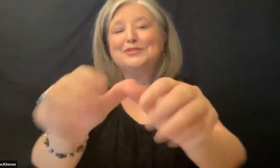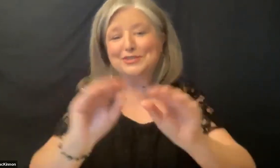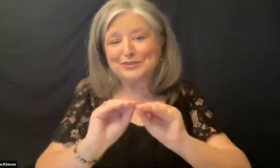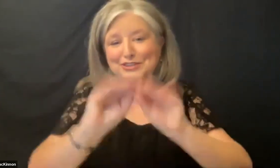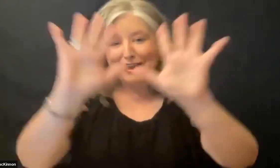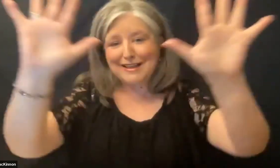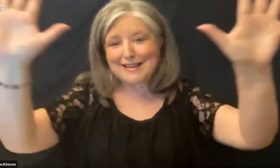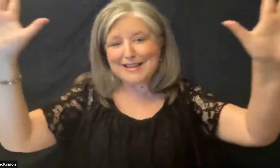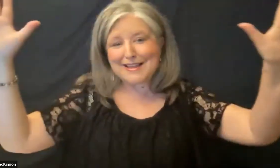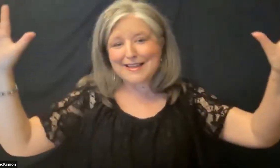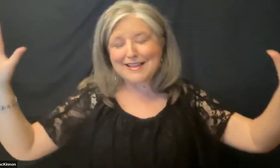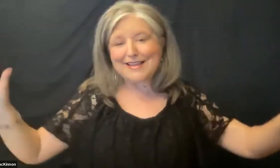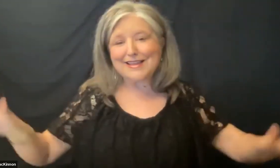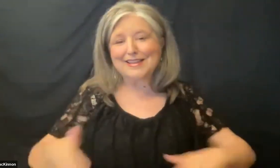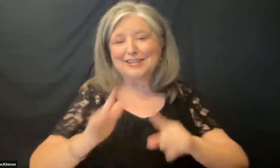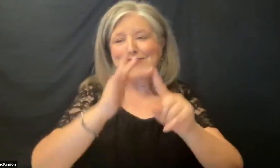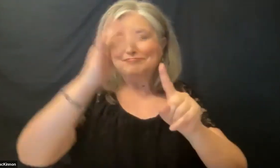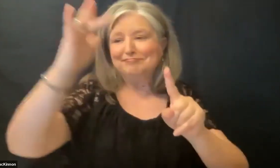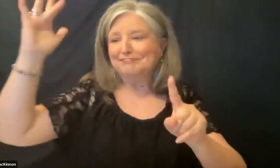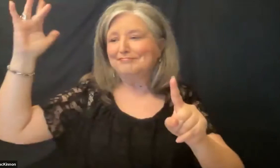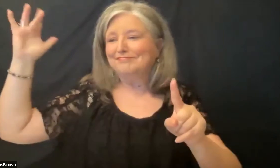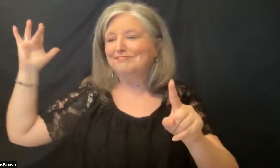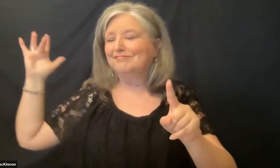Our light will continue to shine.